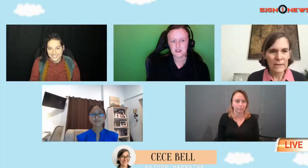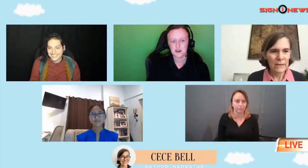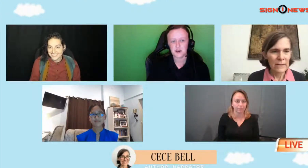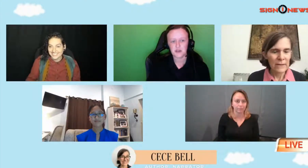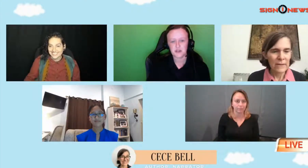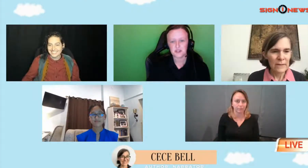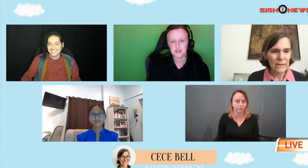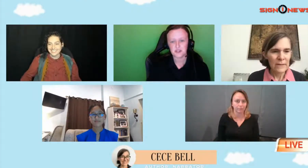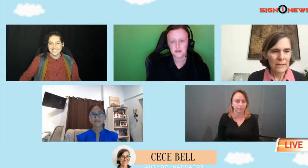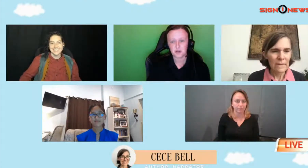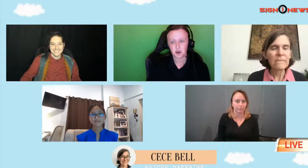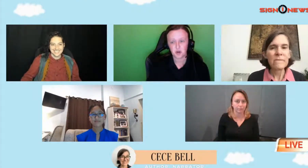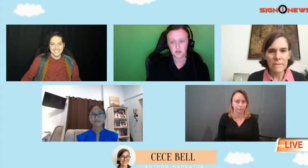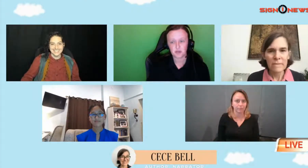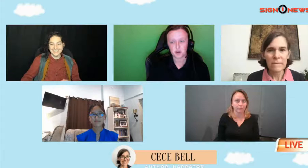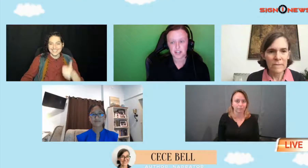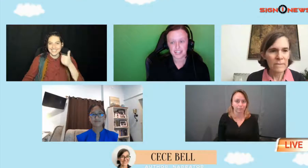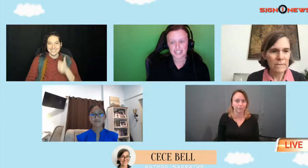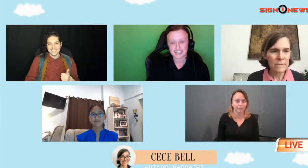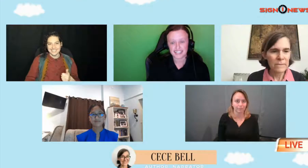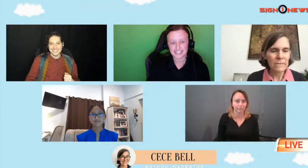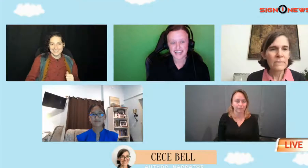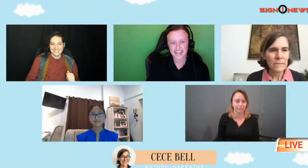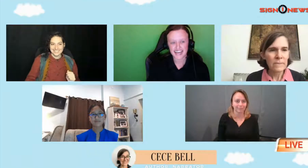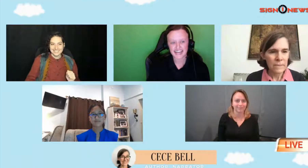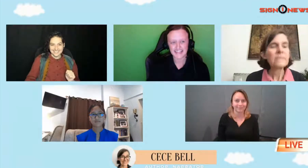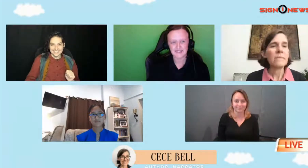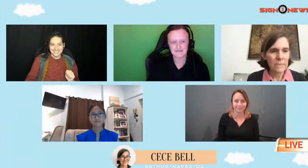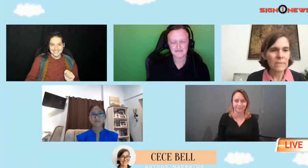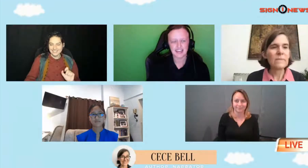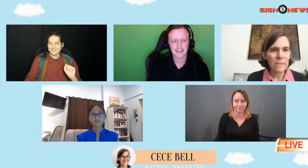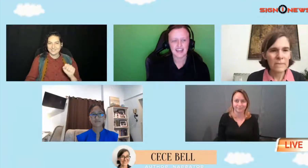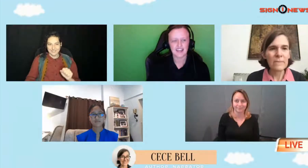based on your own story?